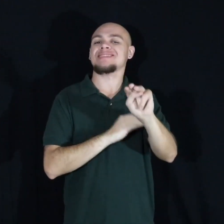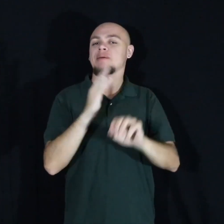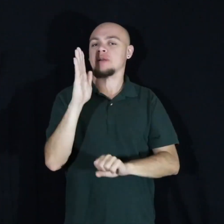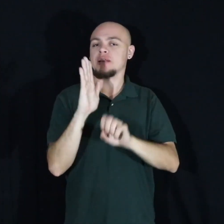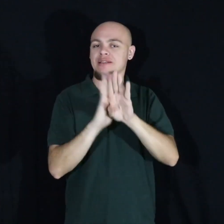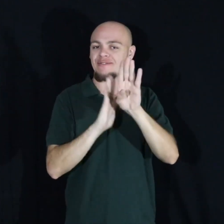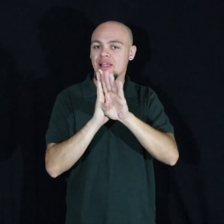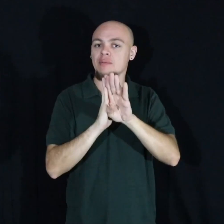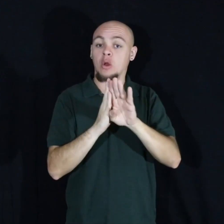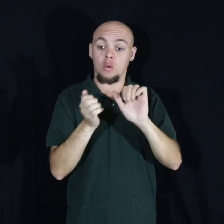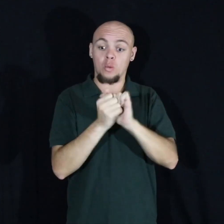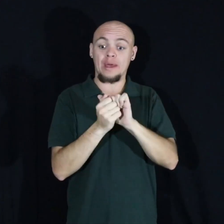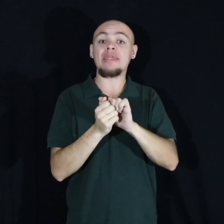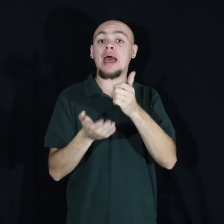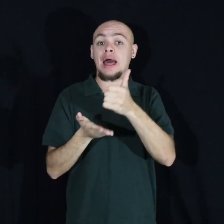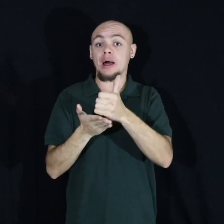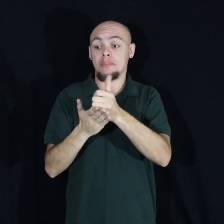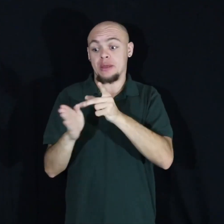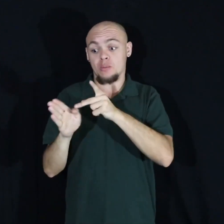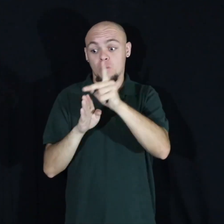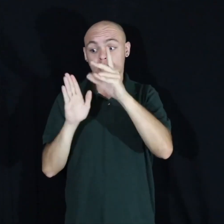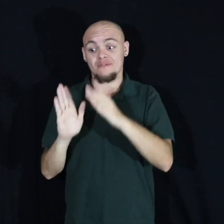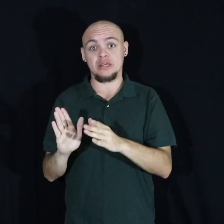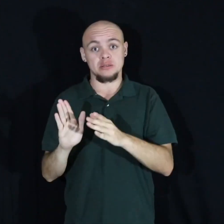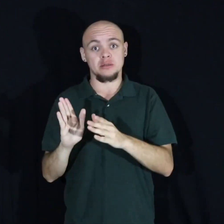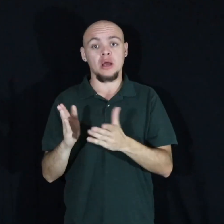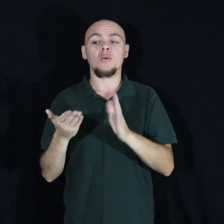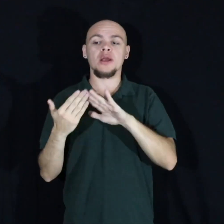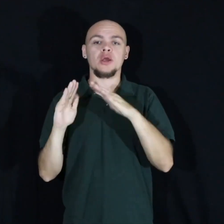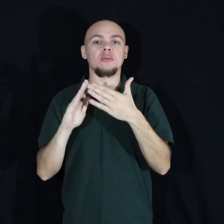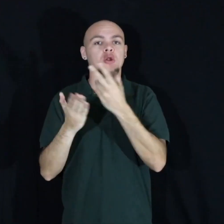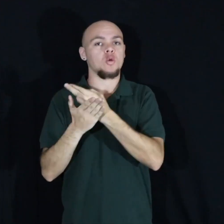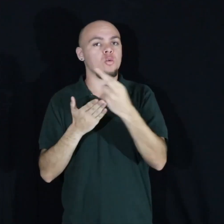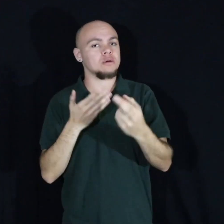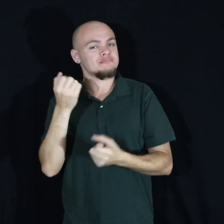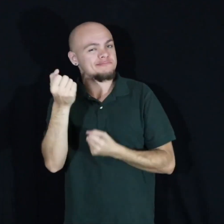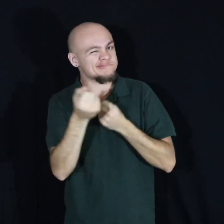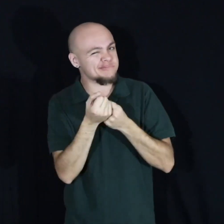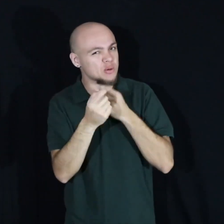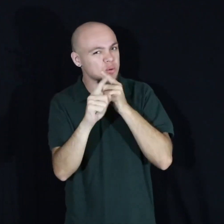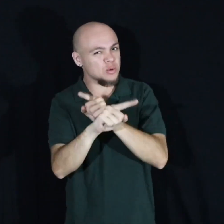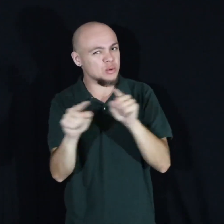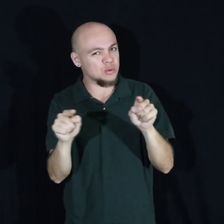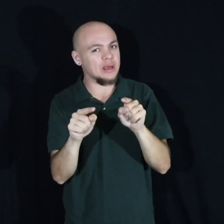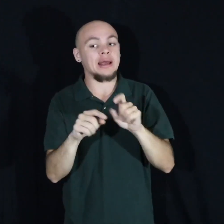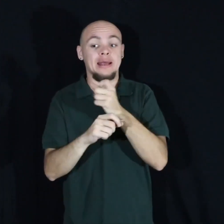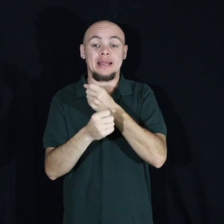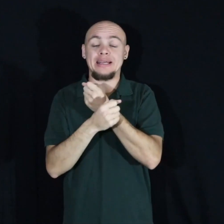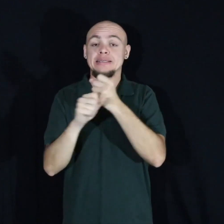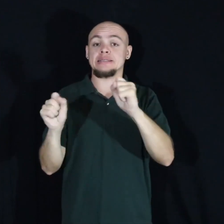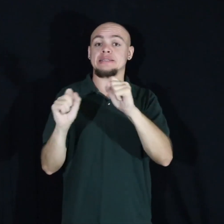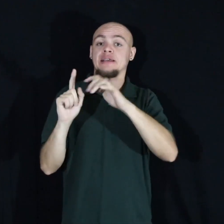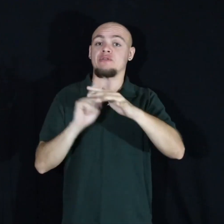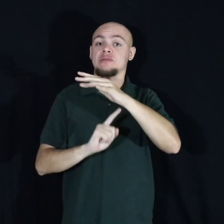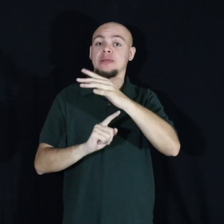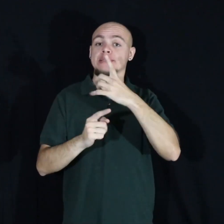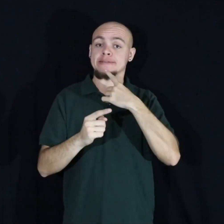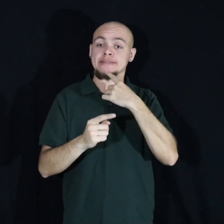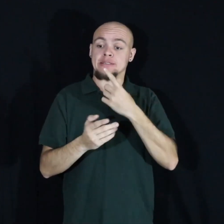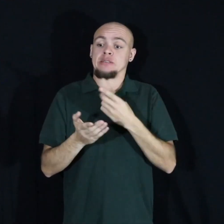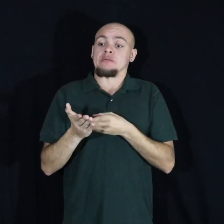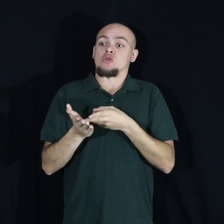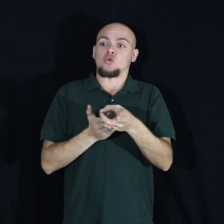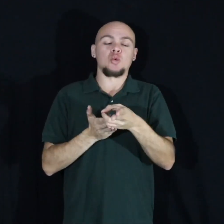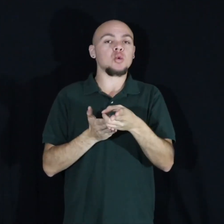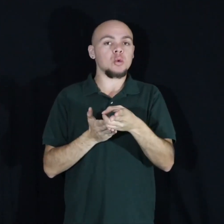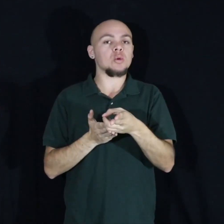helping professionals who can help you align with community resources and help you to get a safe space for you to speak your truth and